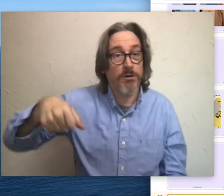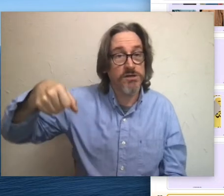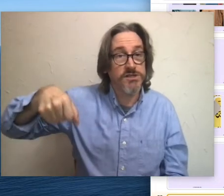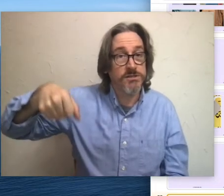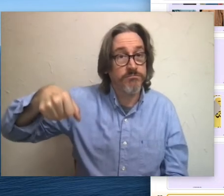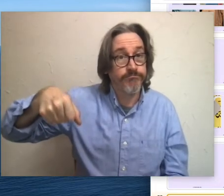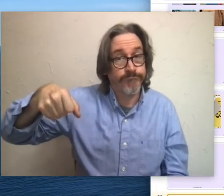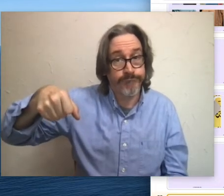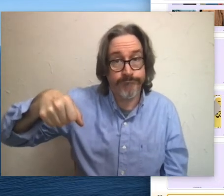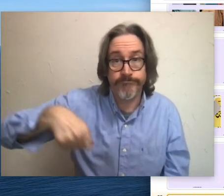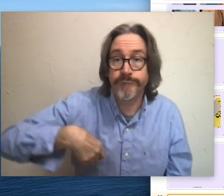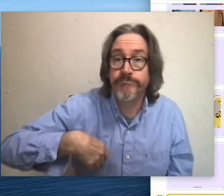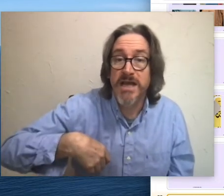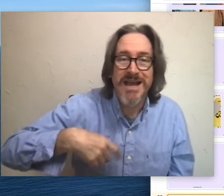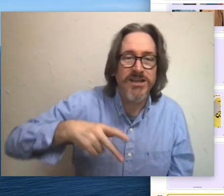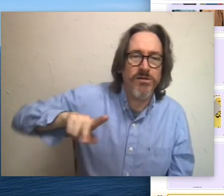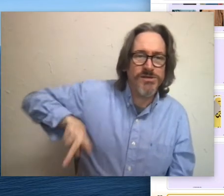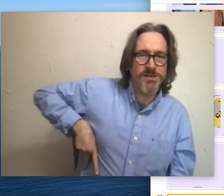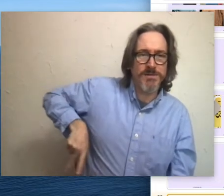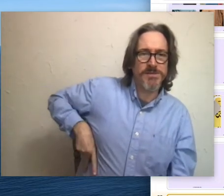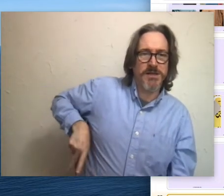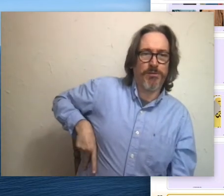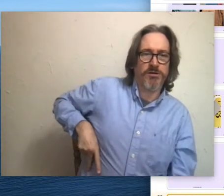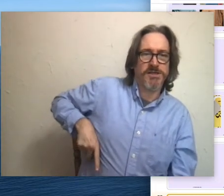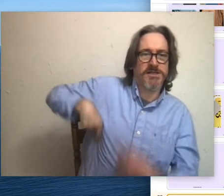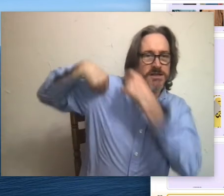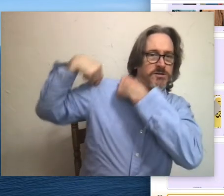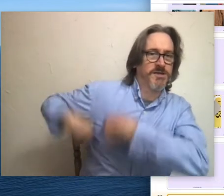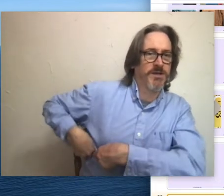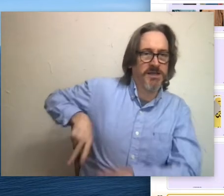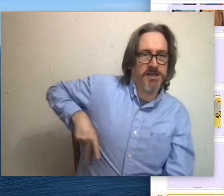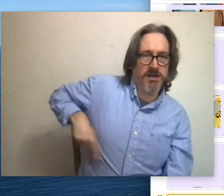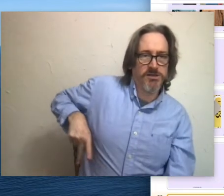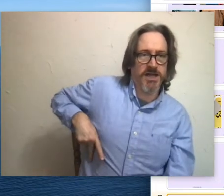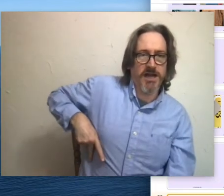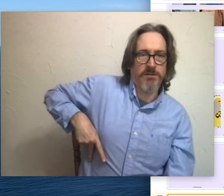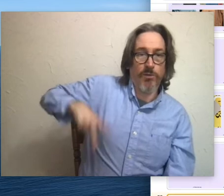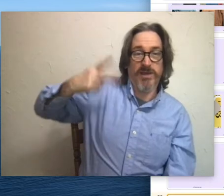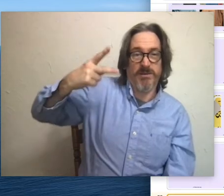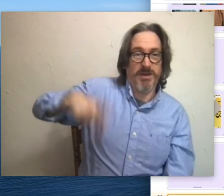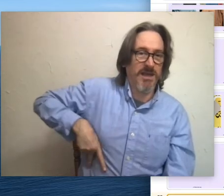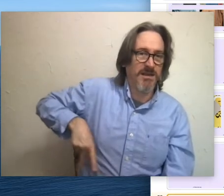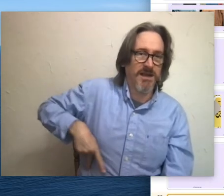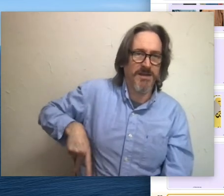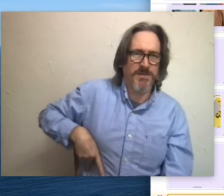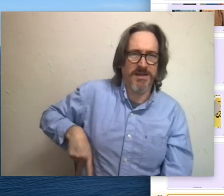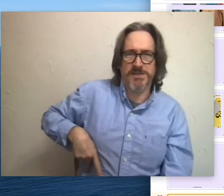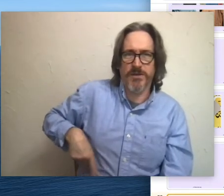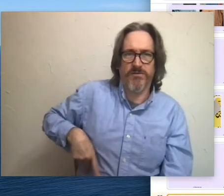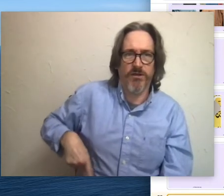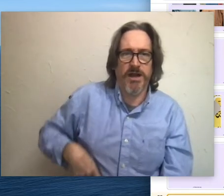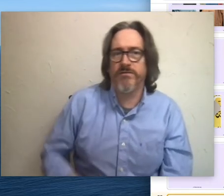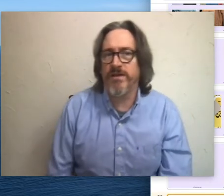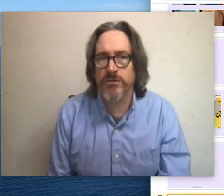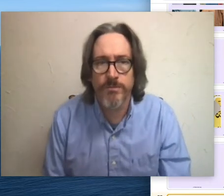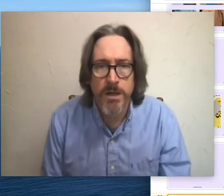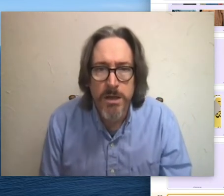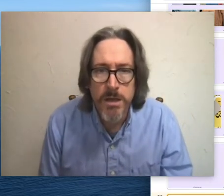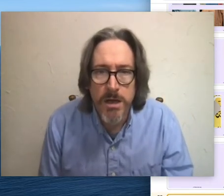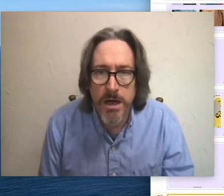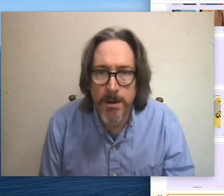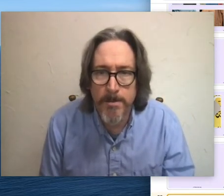A purse. You'll also sometimes see purse as in something that's on your side with a P. I think that's been fallen out of